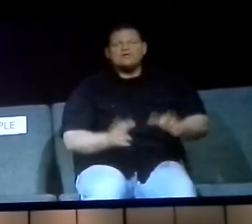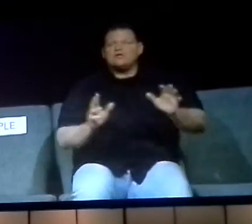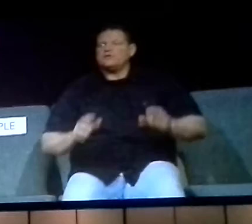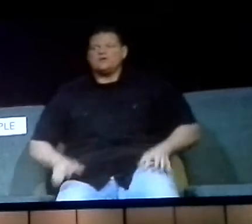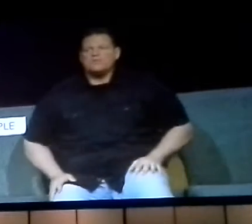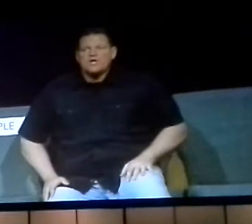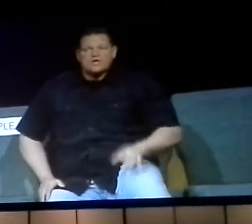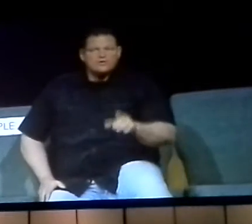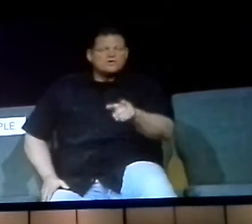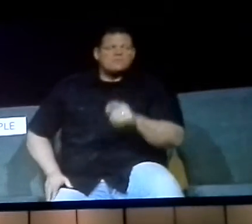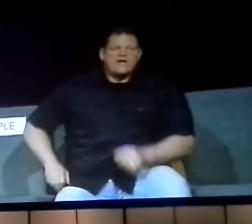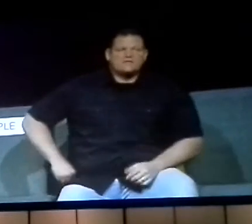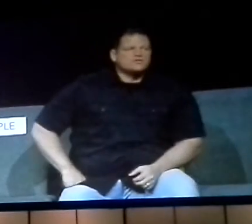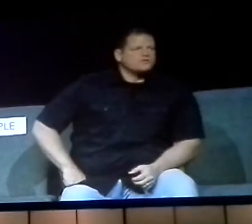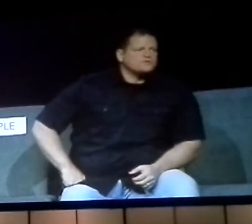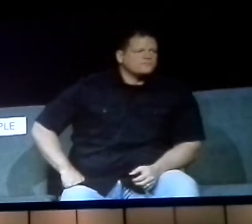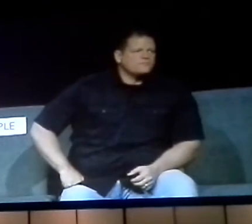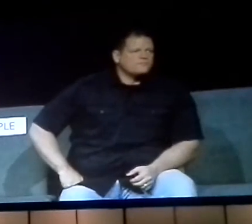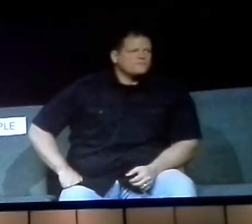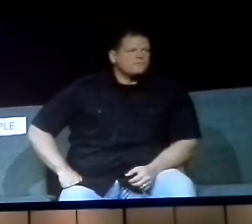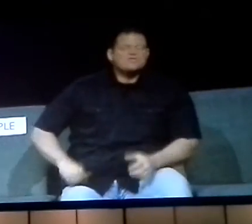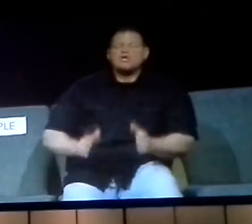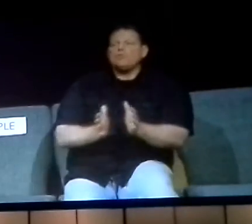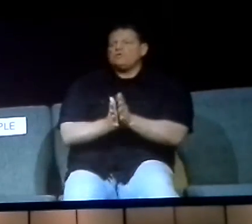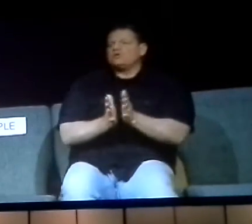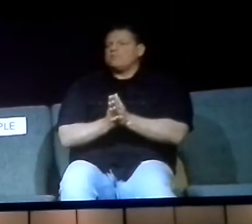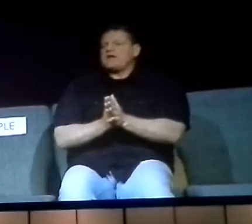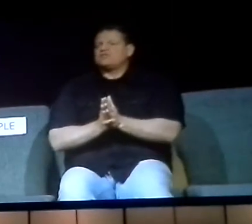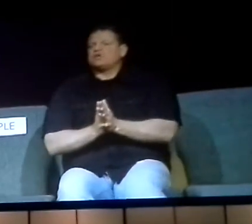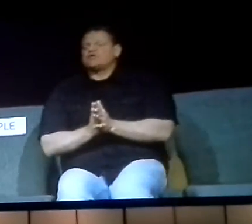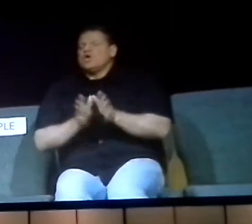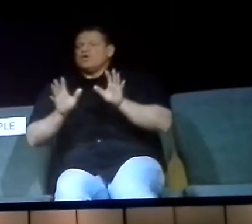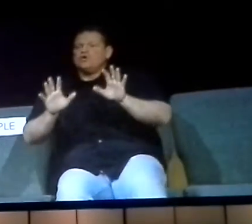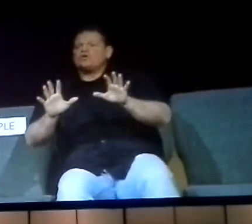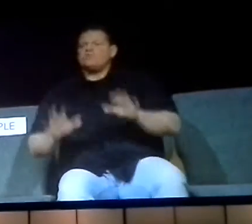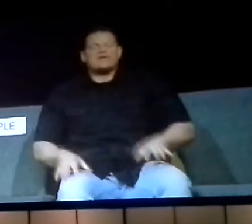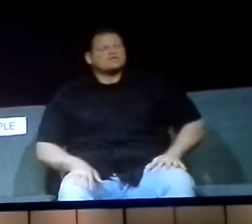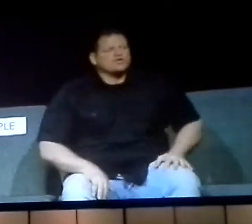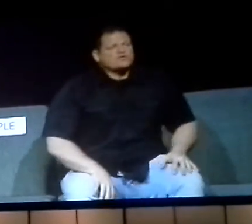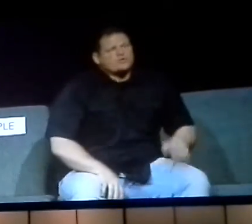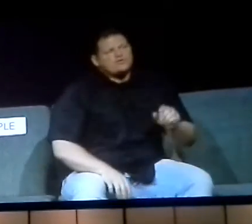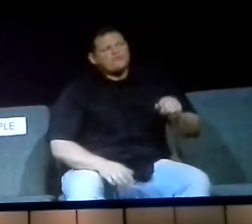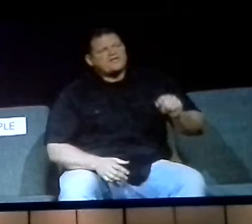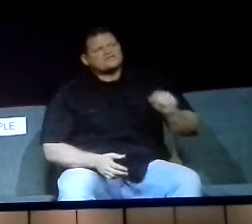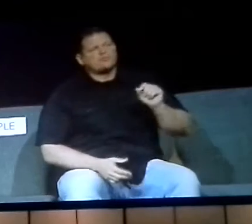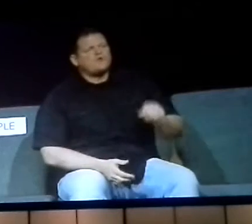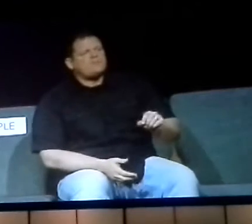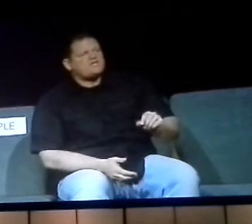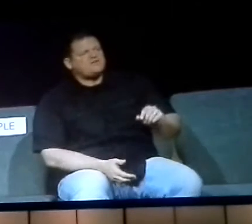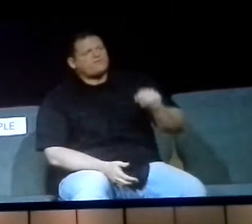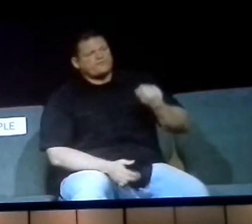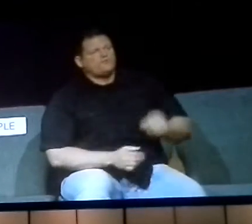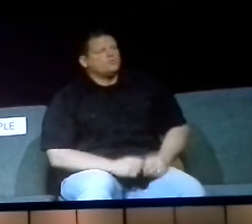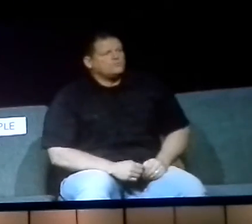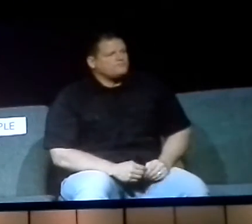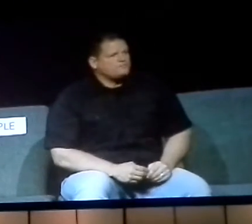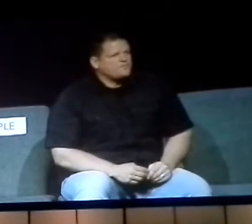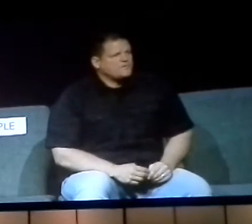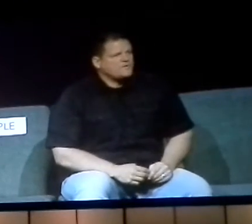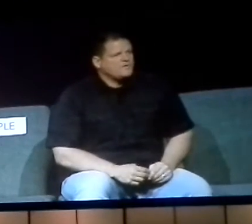again. No. You'll come back to church. Let me tell you when you'll come back to church. You'll come back to church when you face the remedy for the